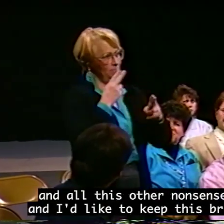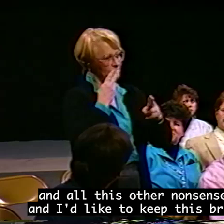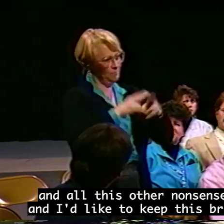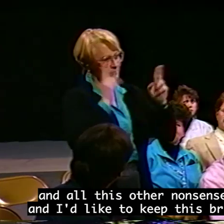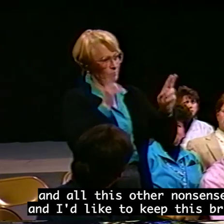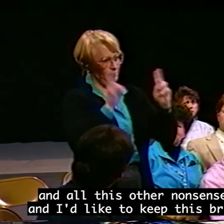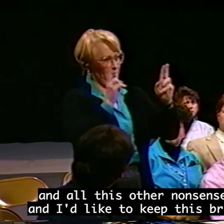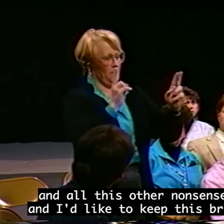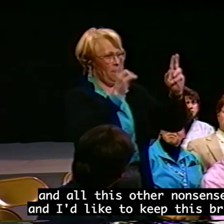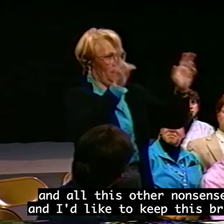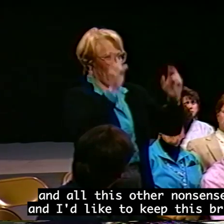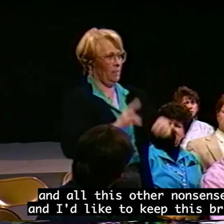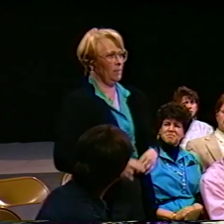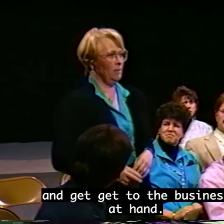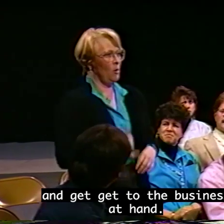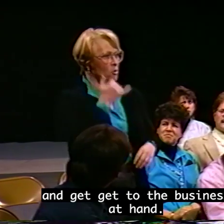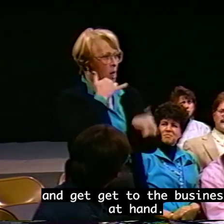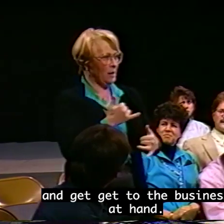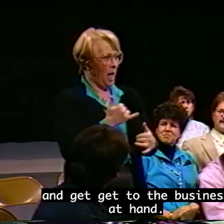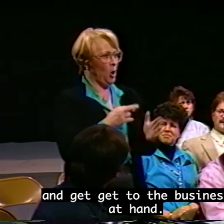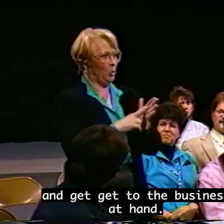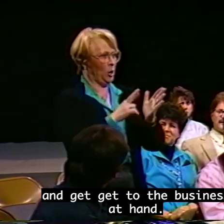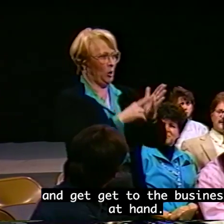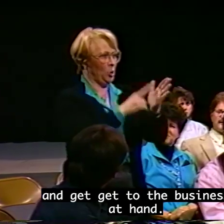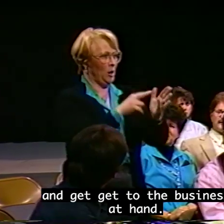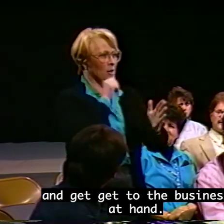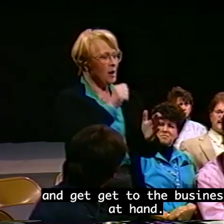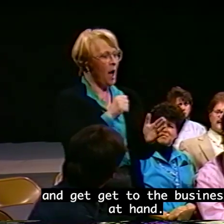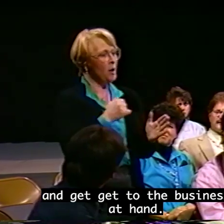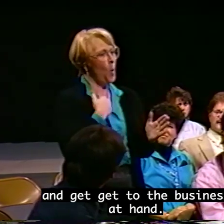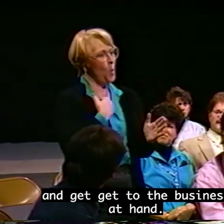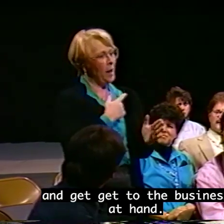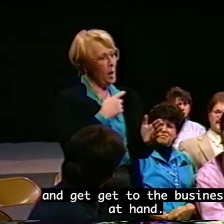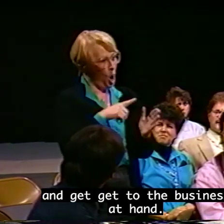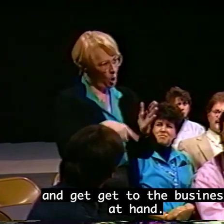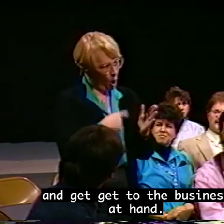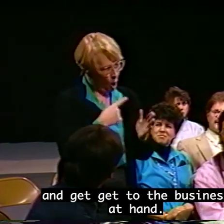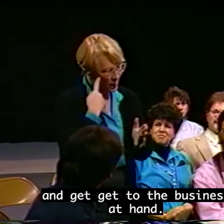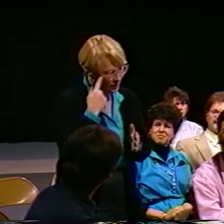other nonsense. I mean, I'd like to keep this brief and get to the business at hand.